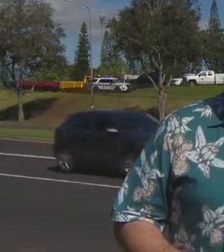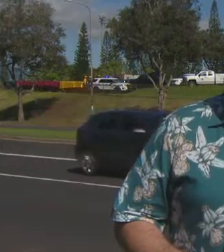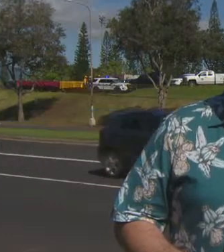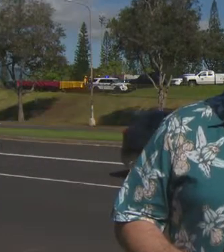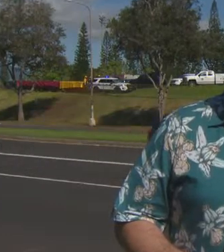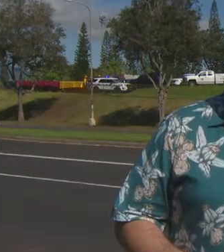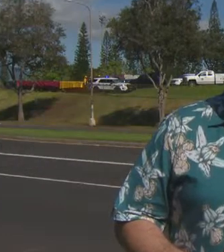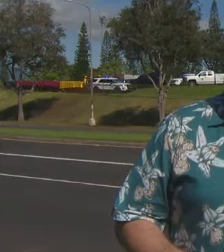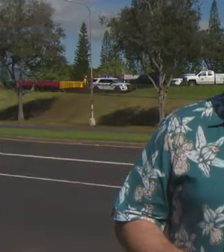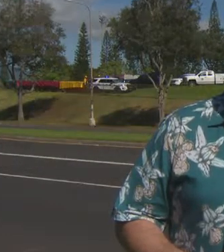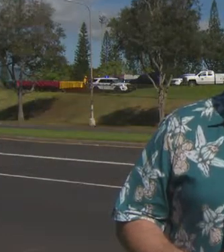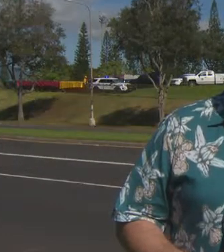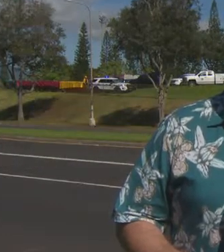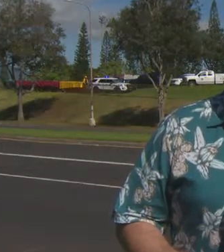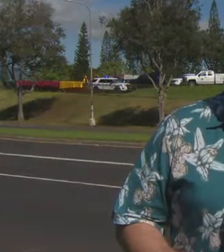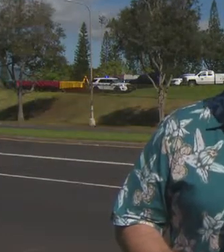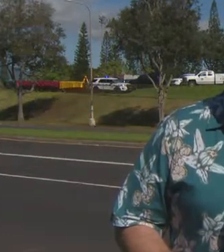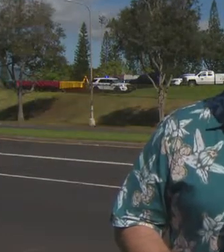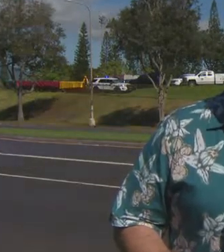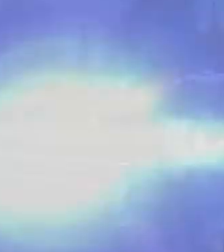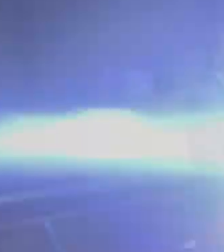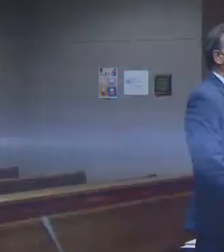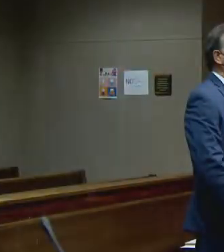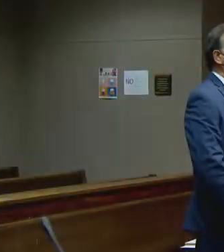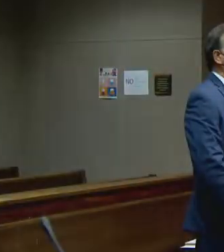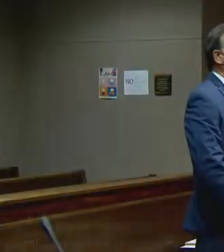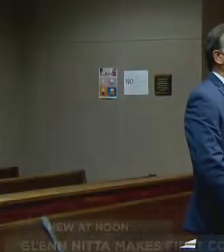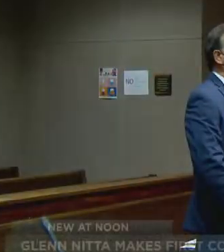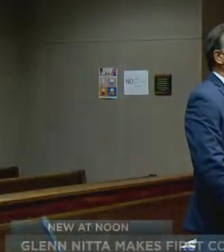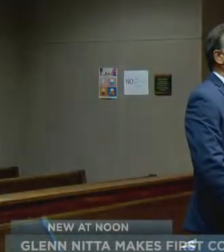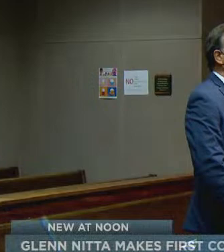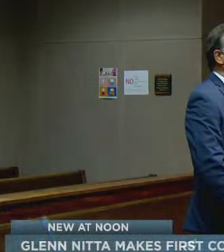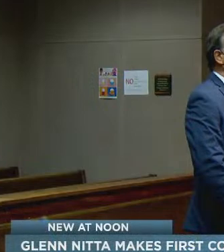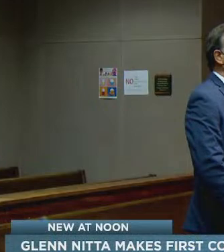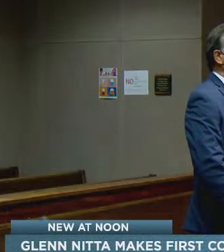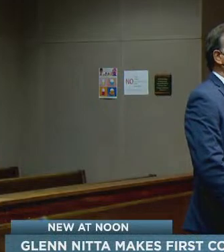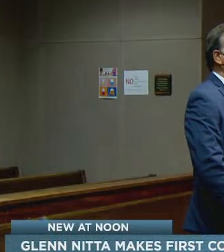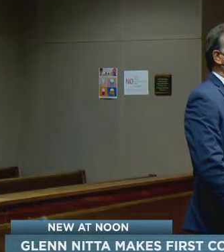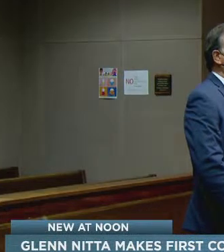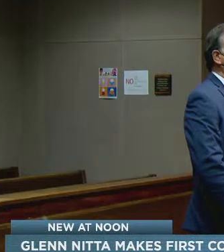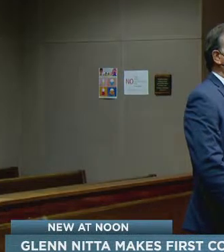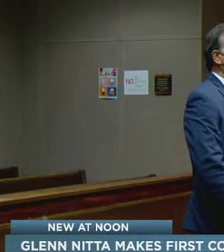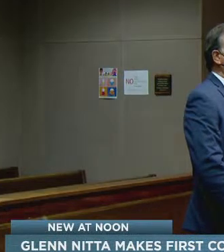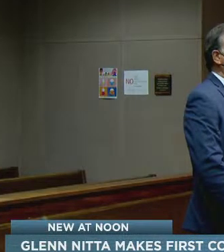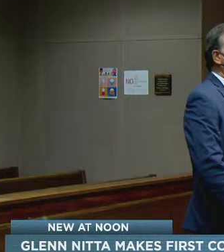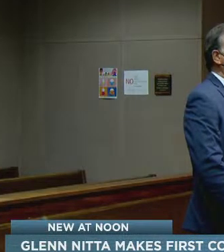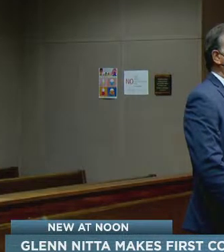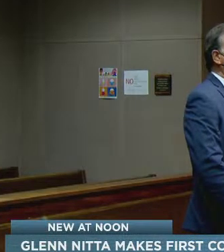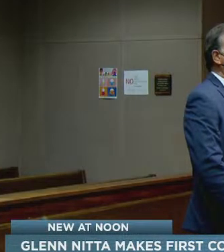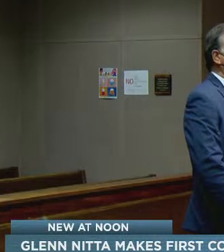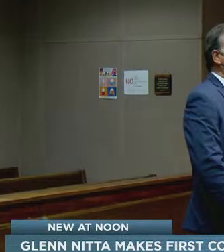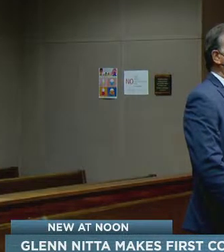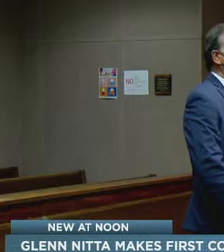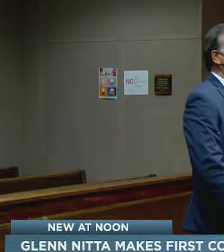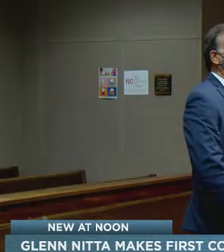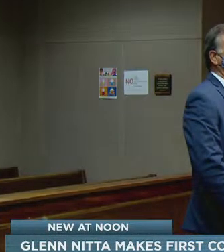in Mililani, I'm Casey Lunn. For now, we'll send things back to you. A former Mililani High School athletic director accused of stealing more